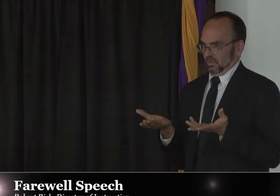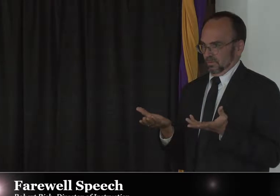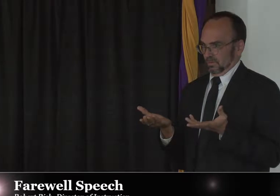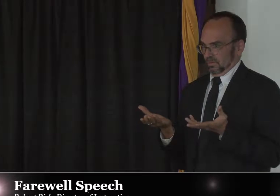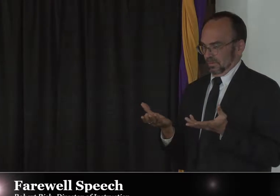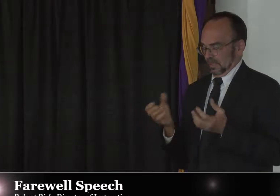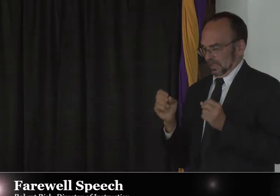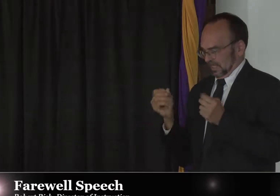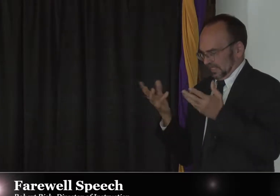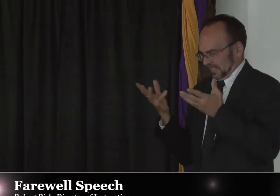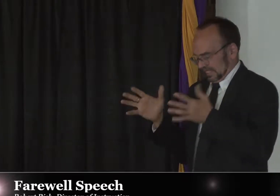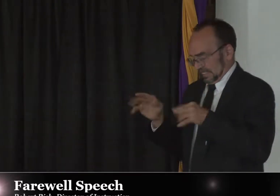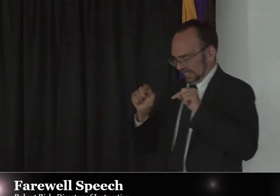his attitude made the life hard.